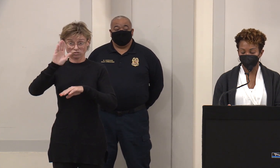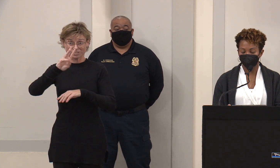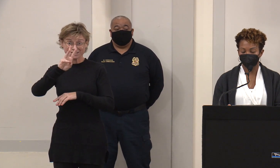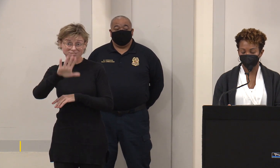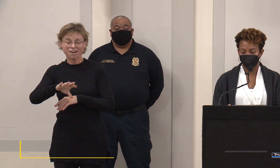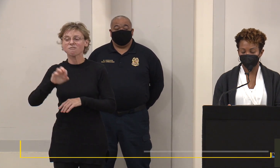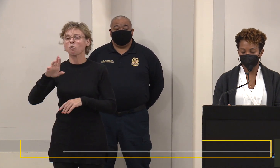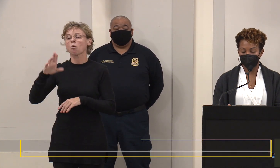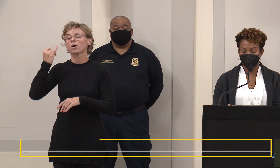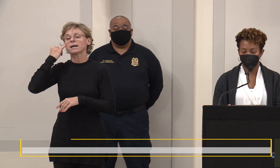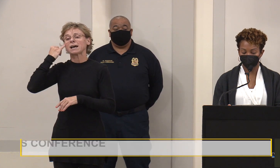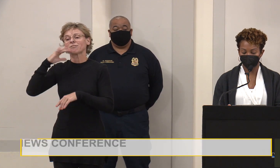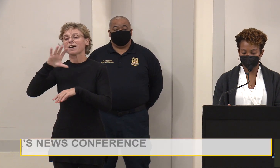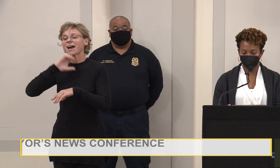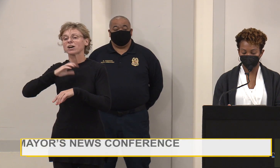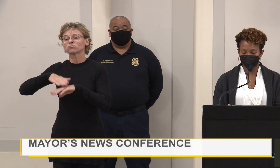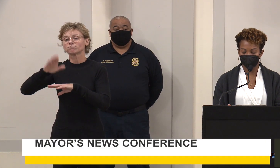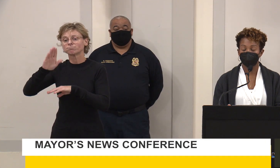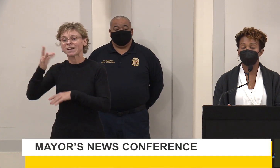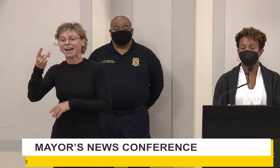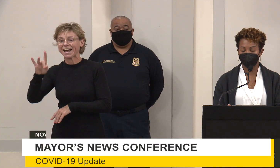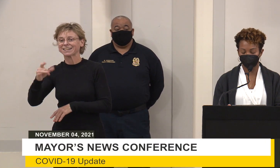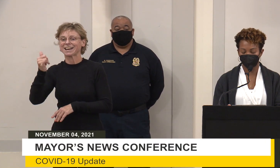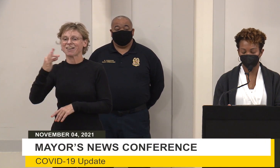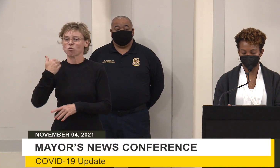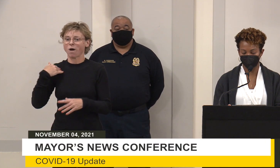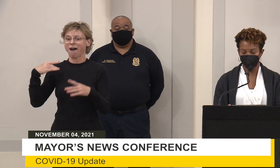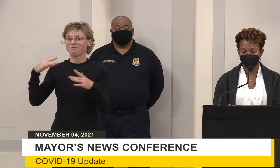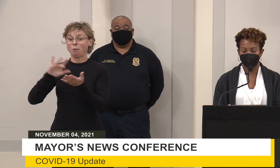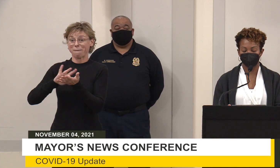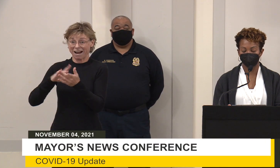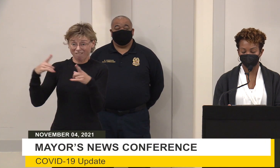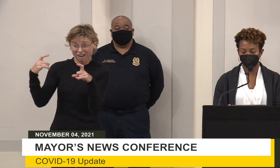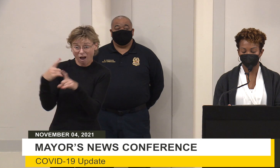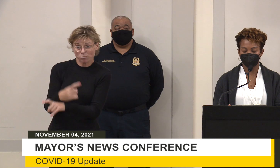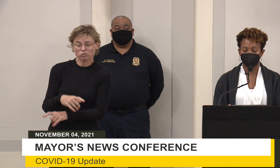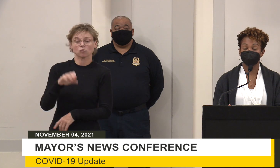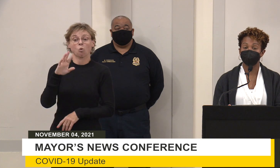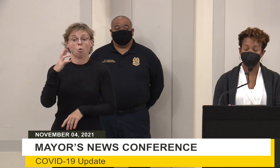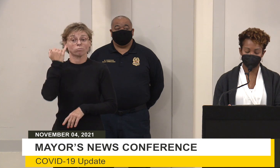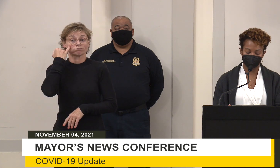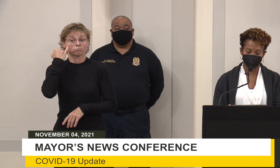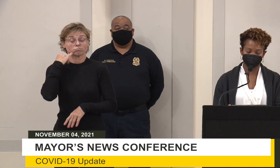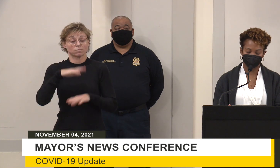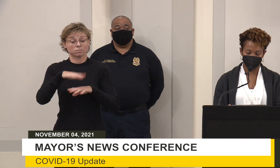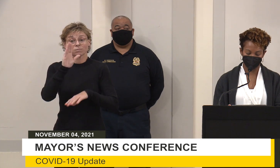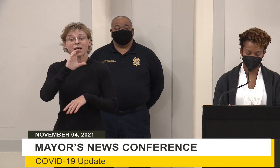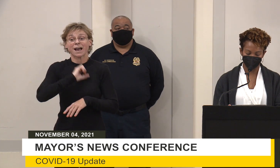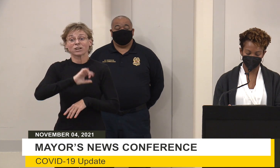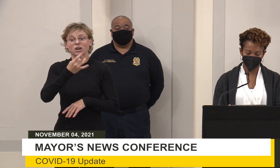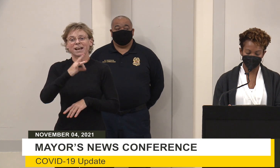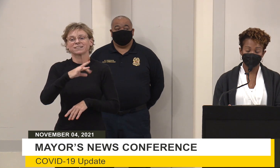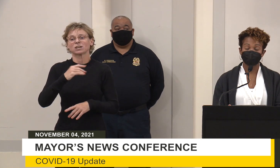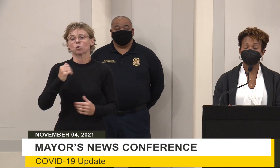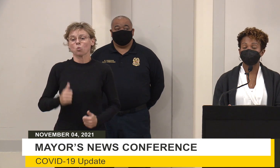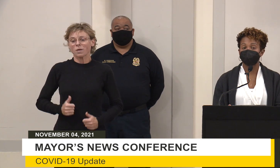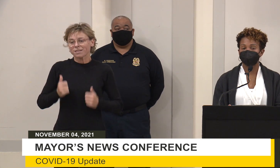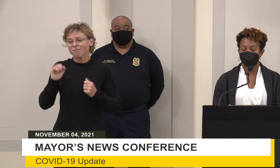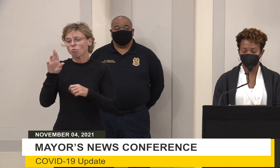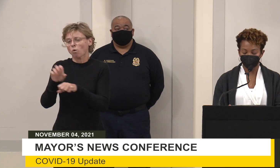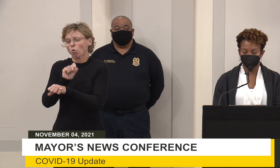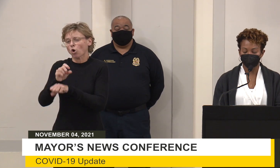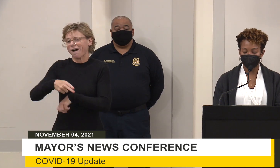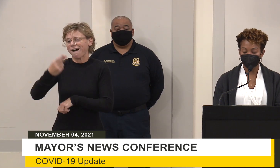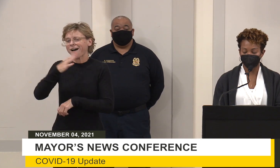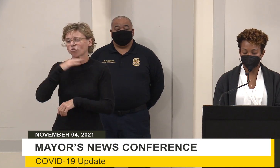years and older with certain underlying medical conditions, or 18 and older and you live or work in a high-risk setting. The